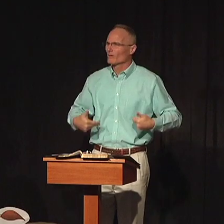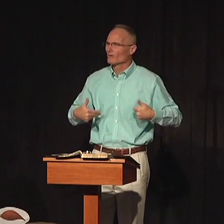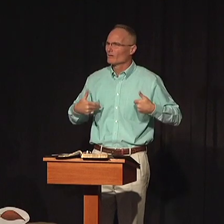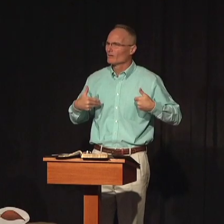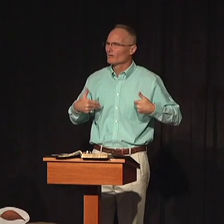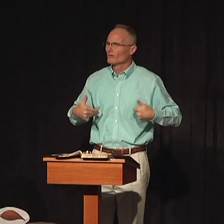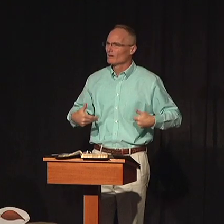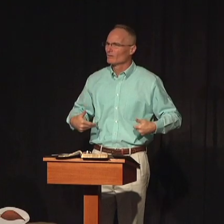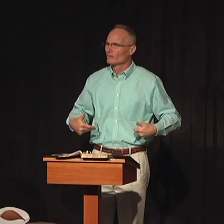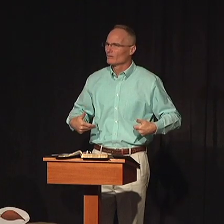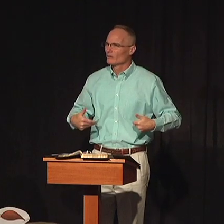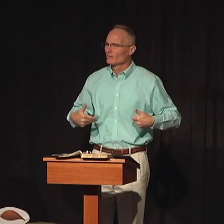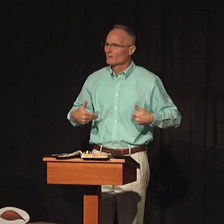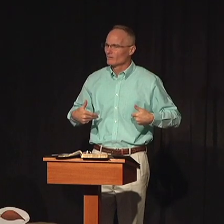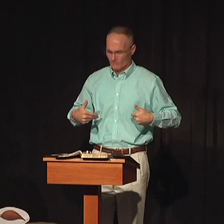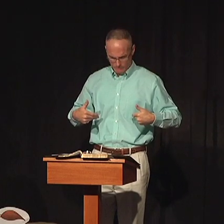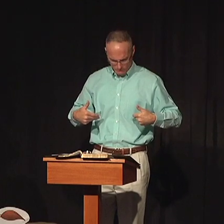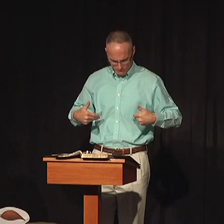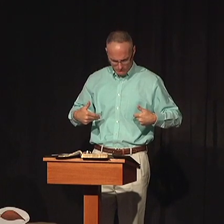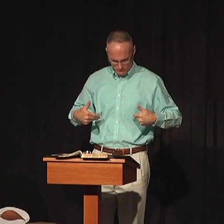And then we forget who we are.